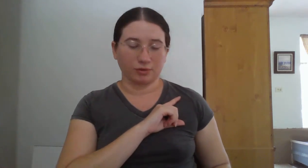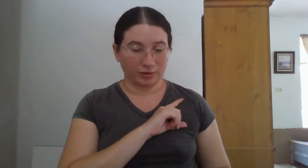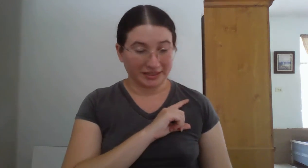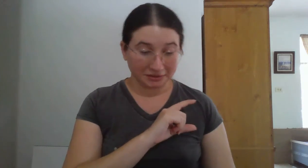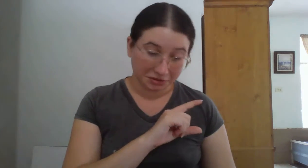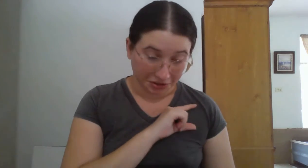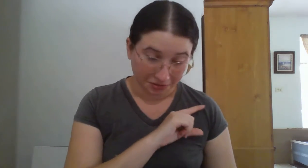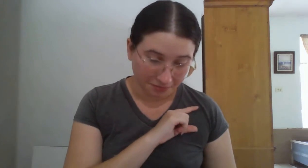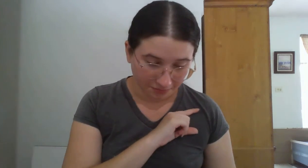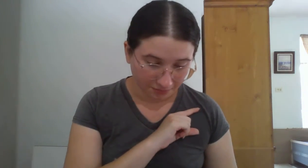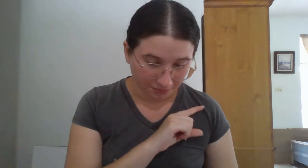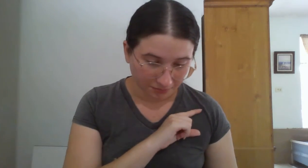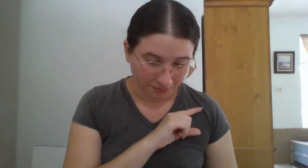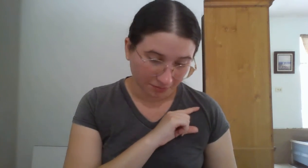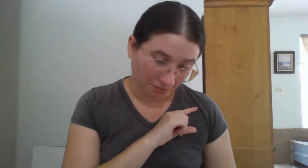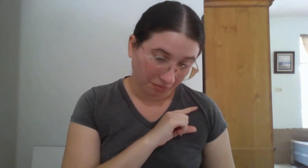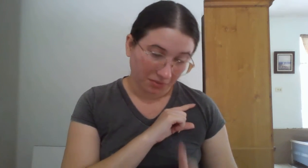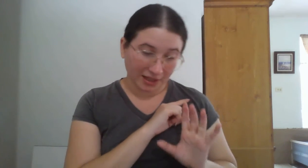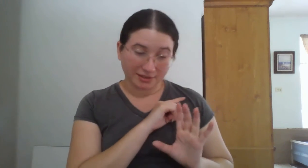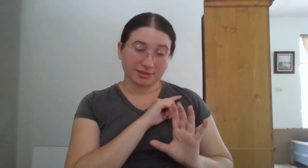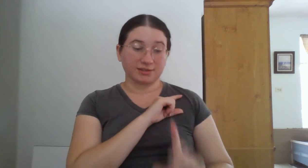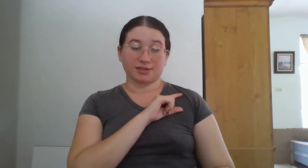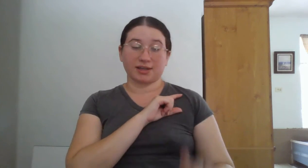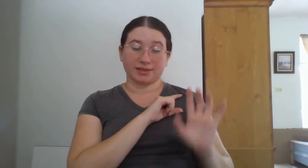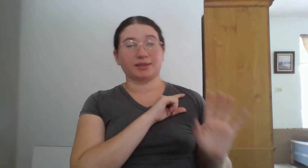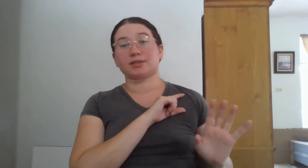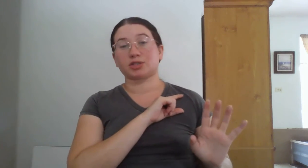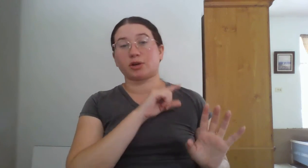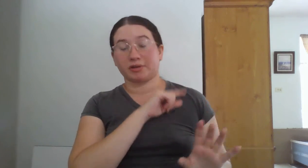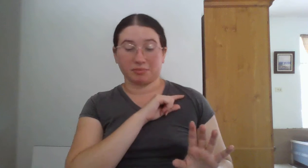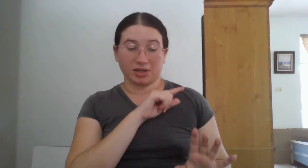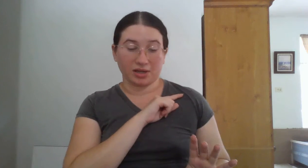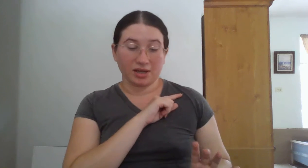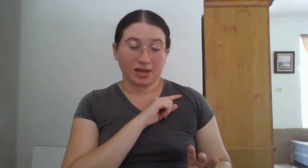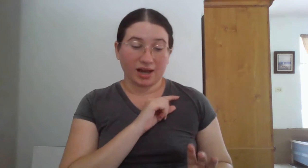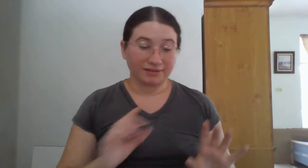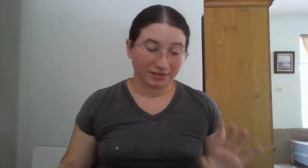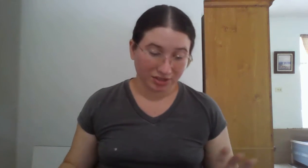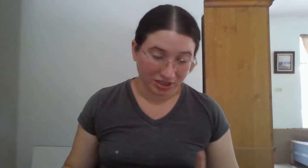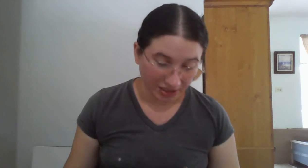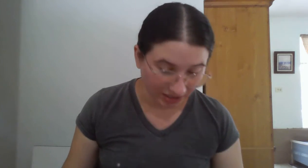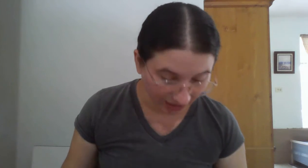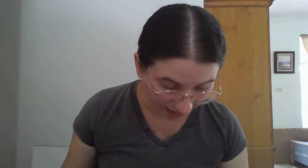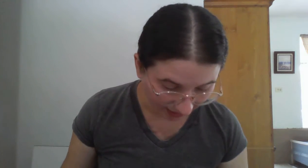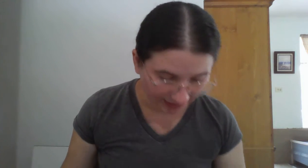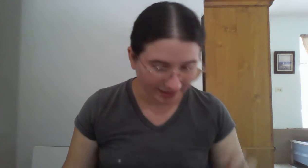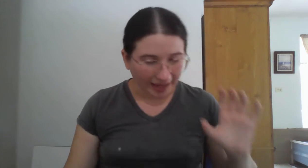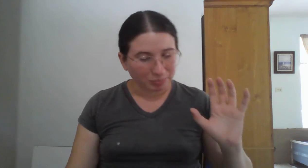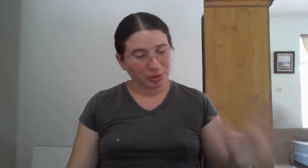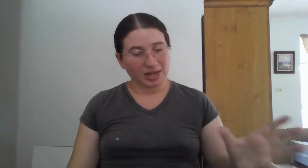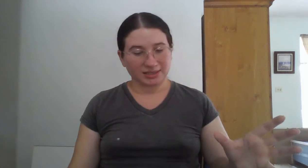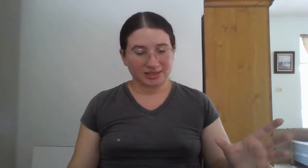or guilty. That's the sign that they're showing me. I've never seen it like that because apprehensive